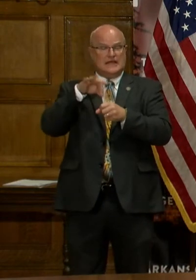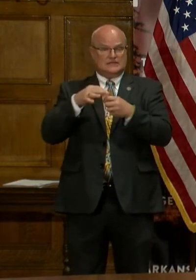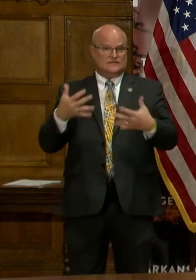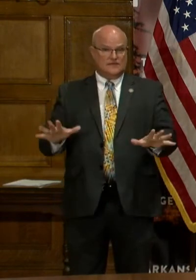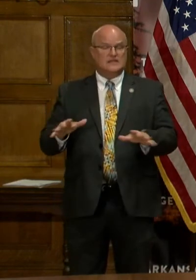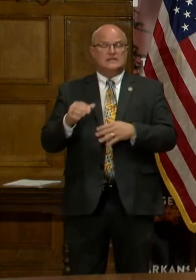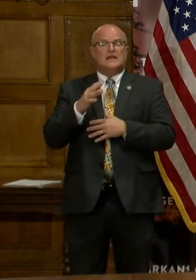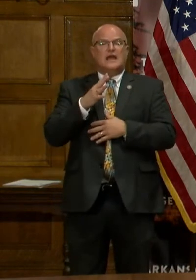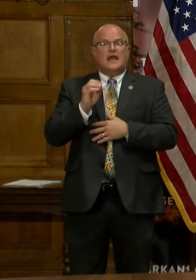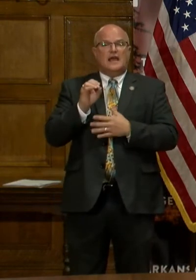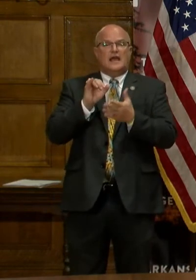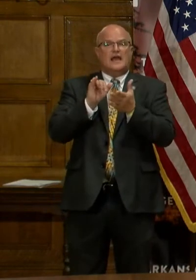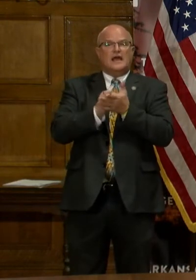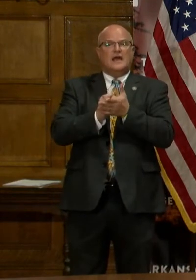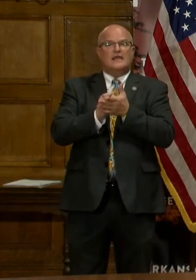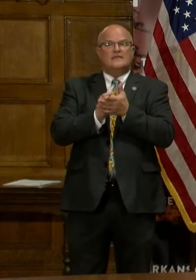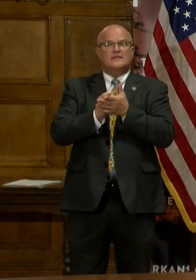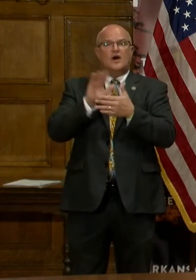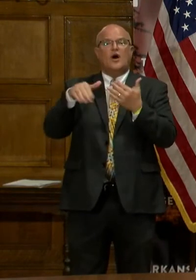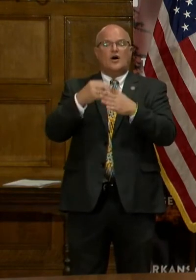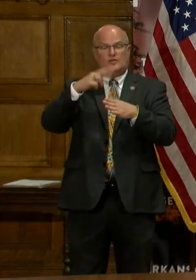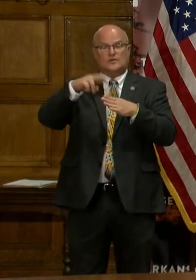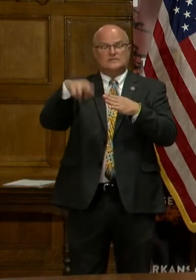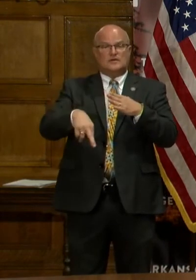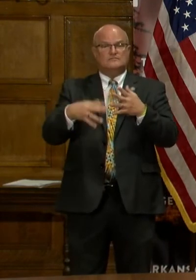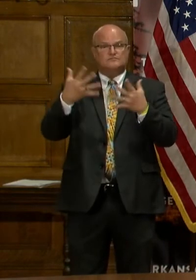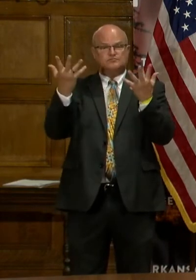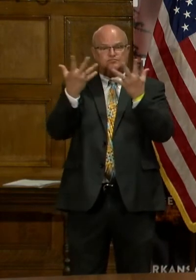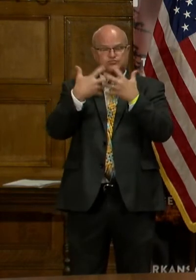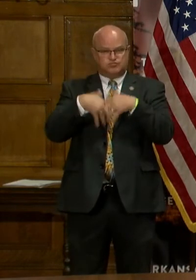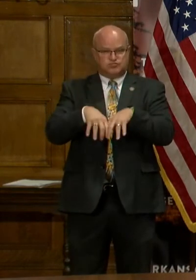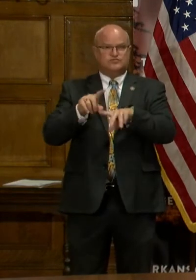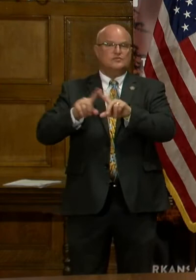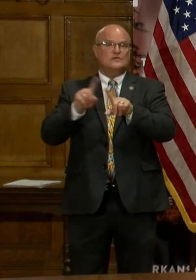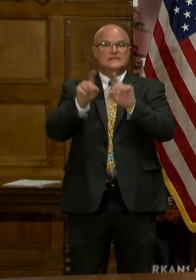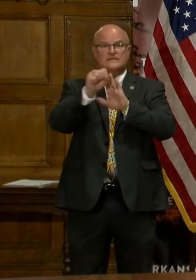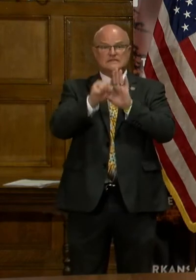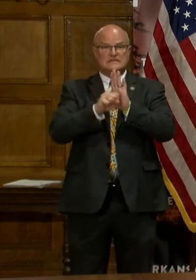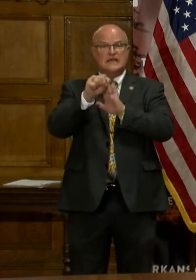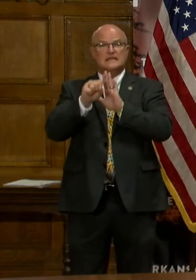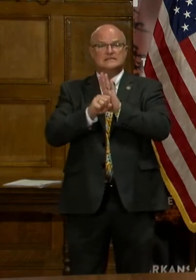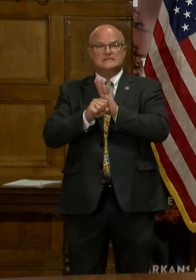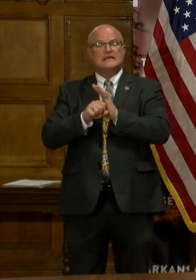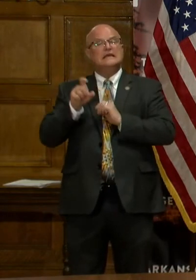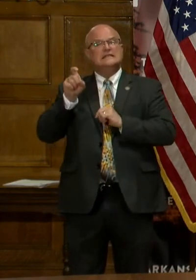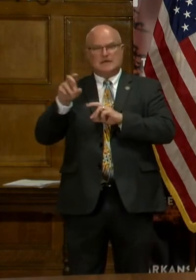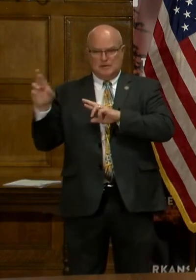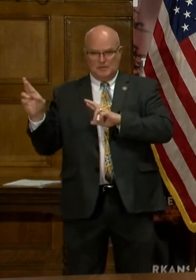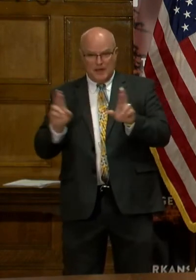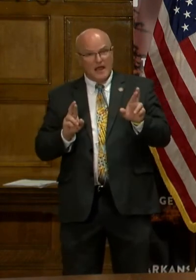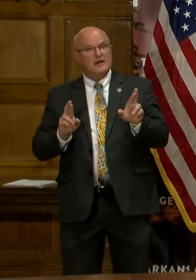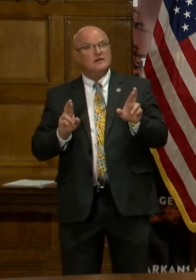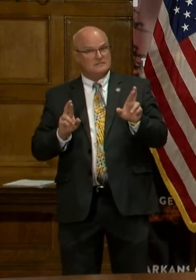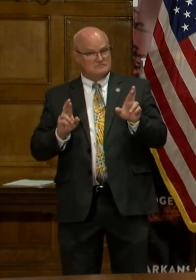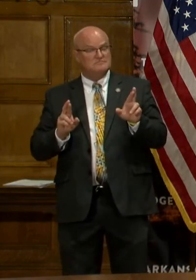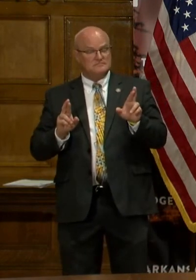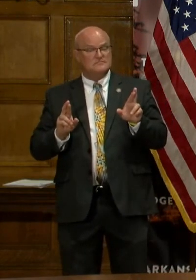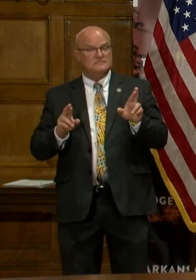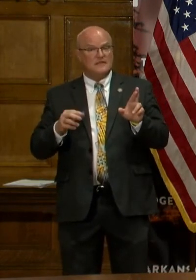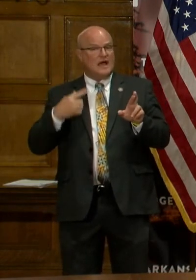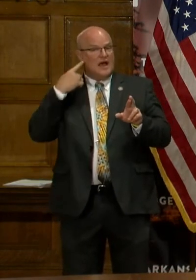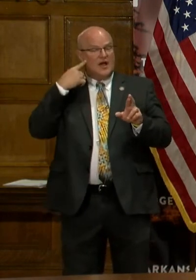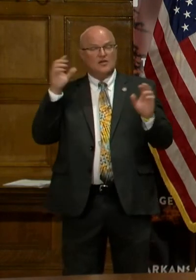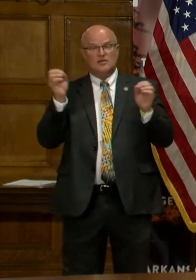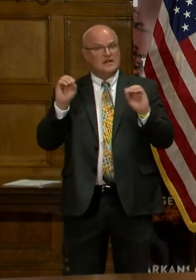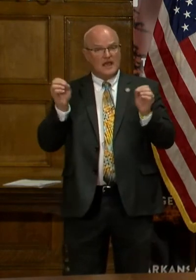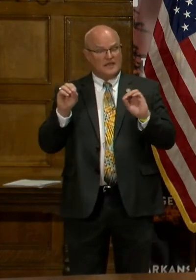election and all the results come in from the different states. He's got to be prepared for that eventuality. I haven't